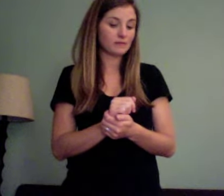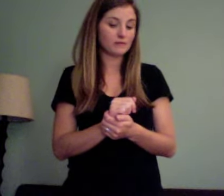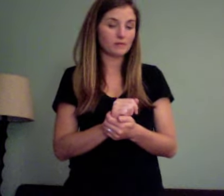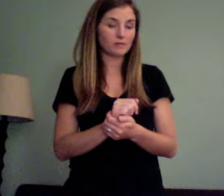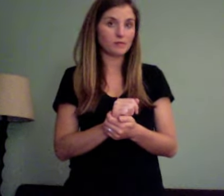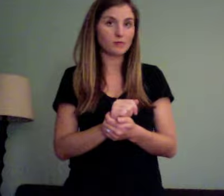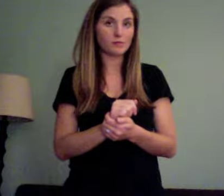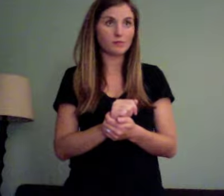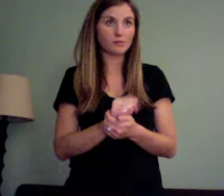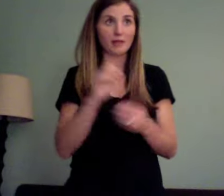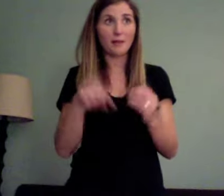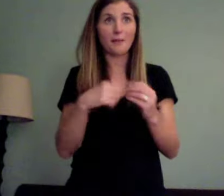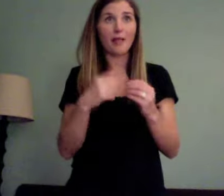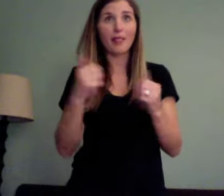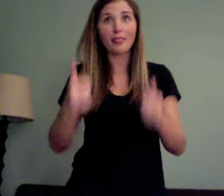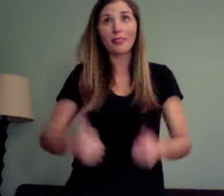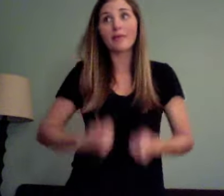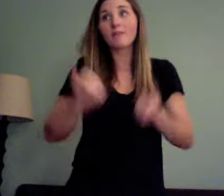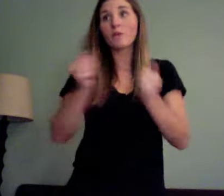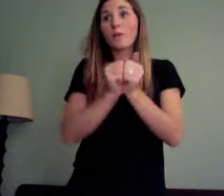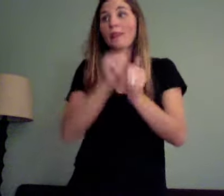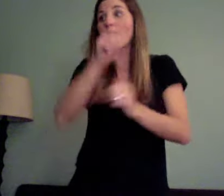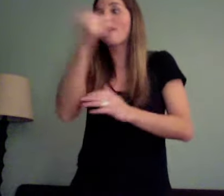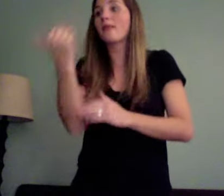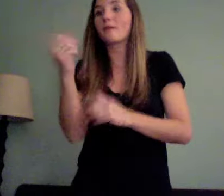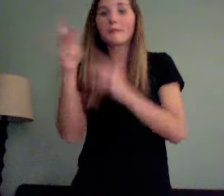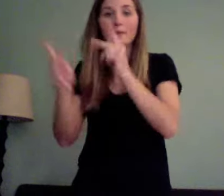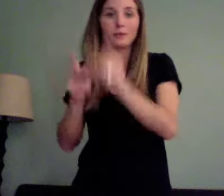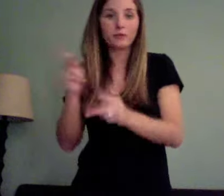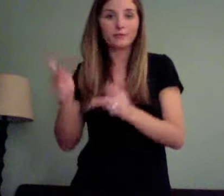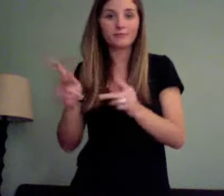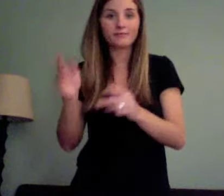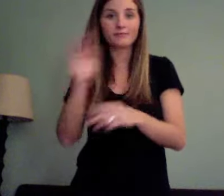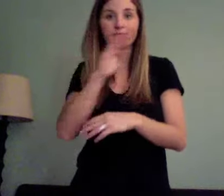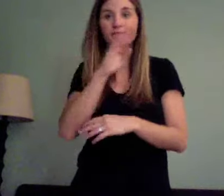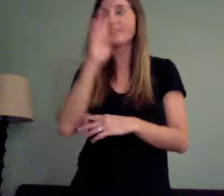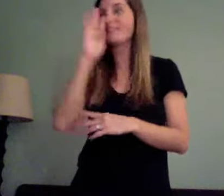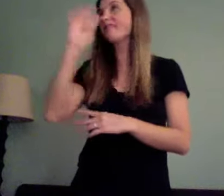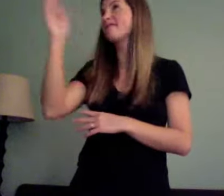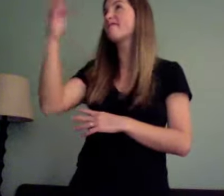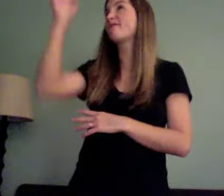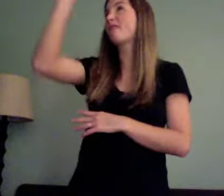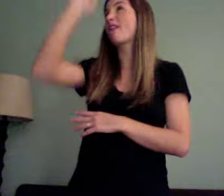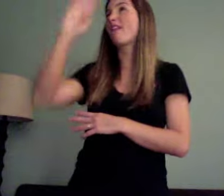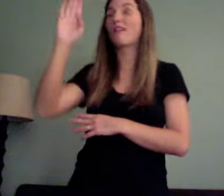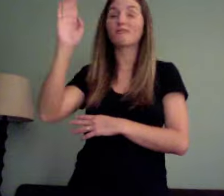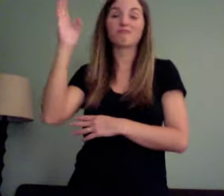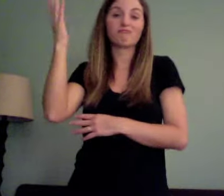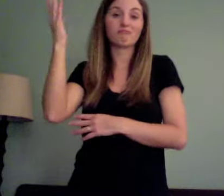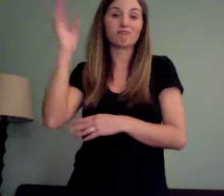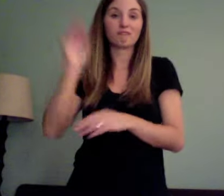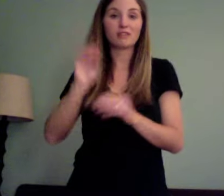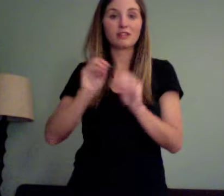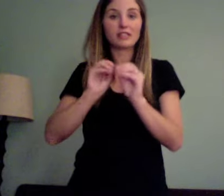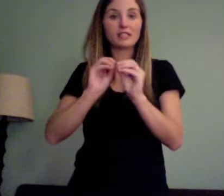The about living with others, they never give God the time of day. This makes it clear, doesn't it? That whatever is written in these